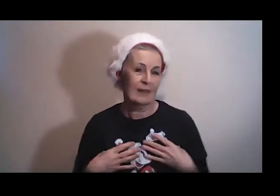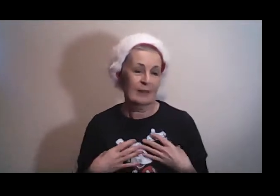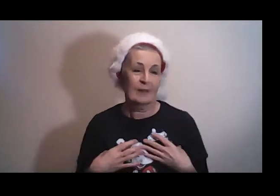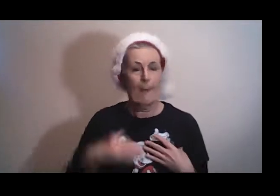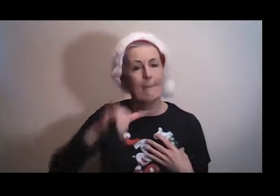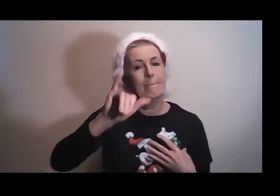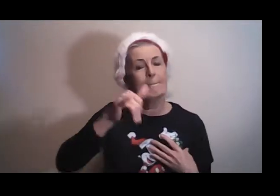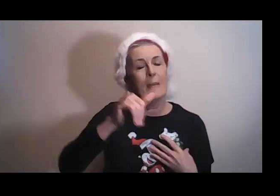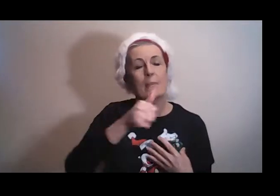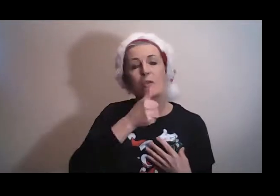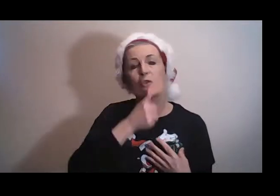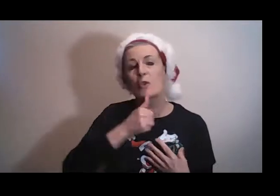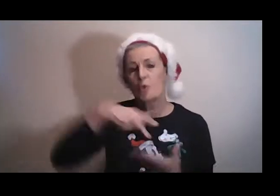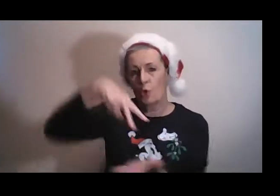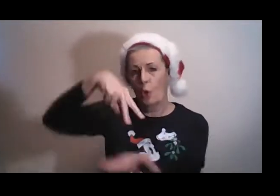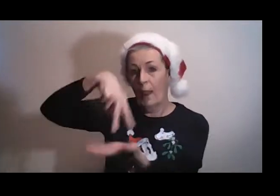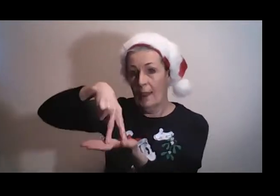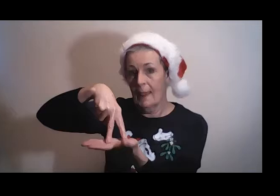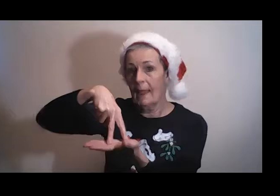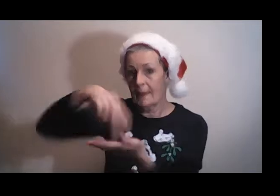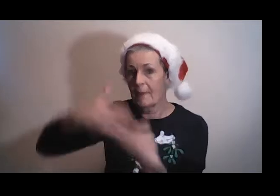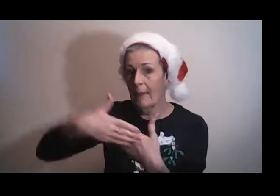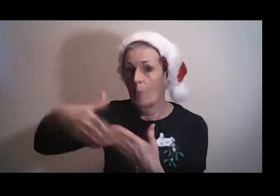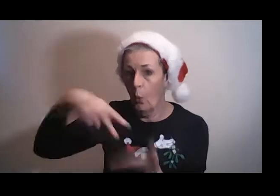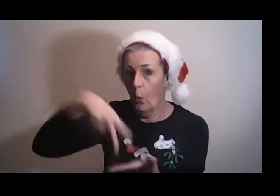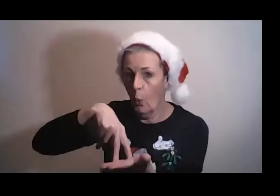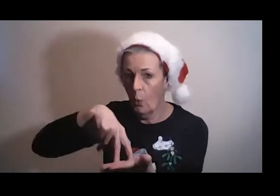legs, if your legs are not very strong.